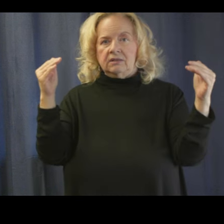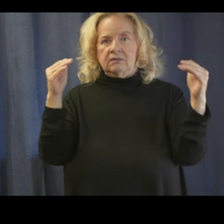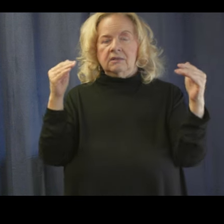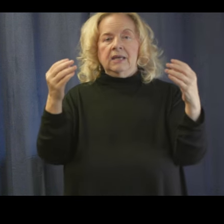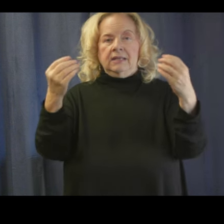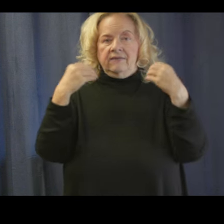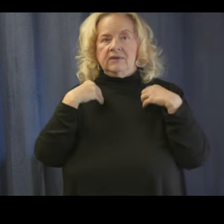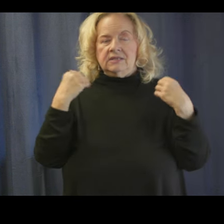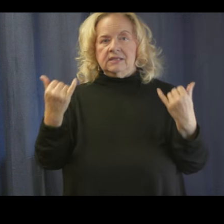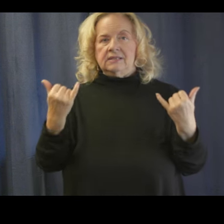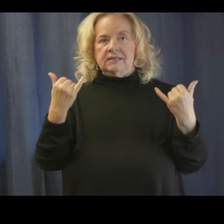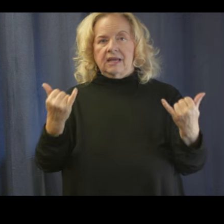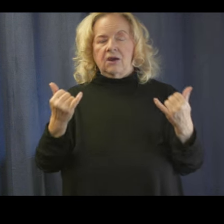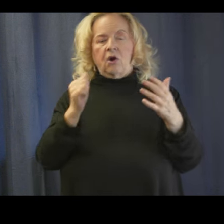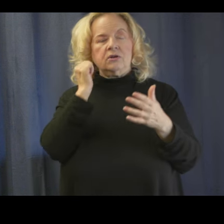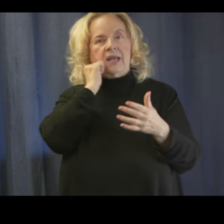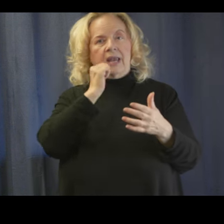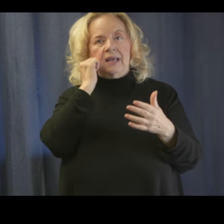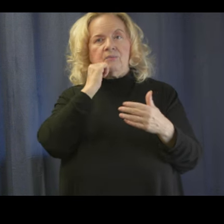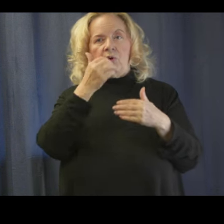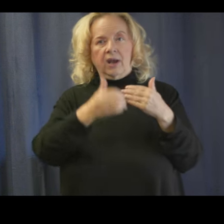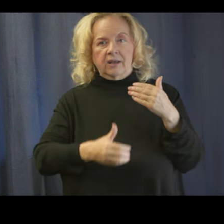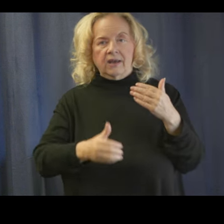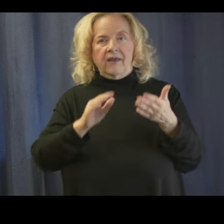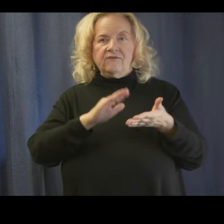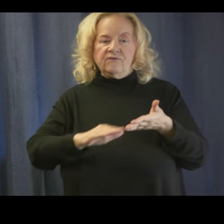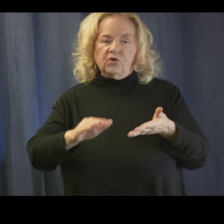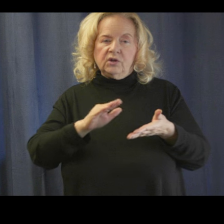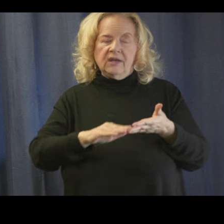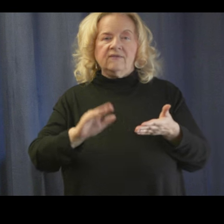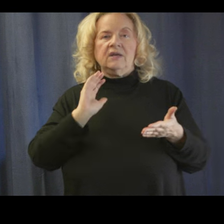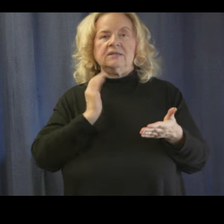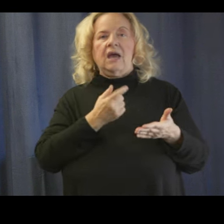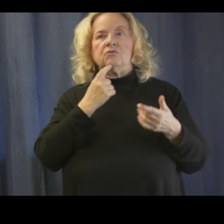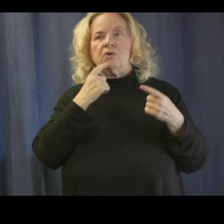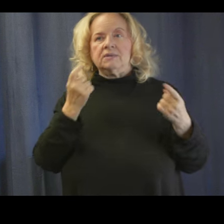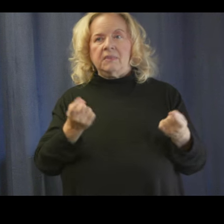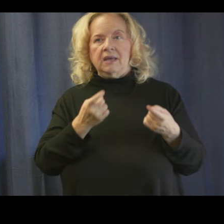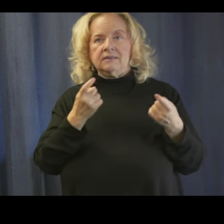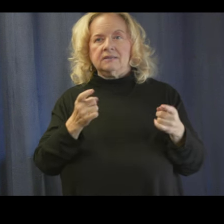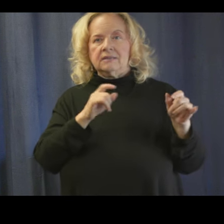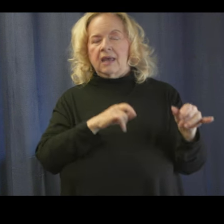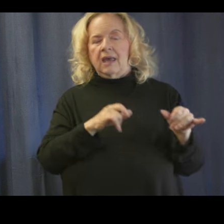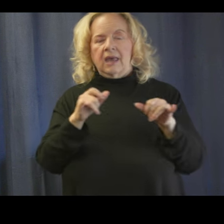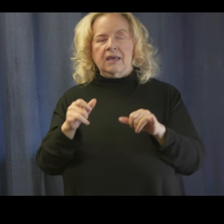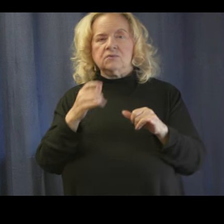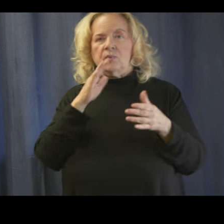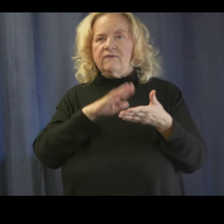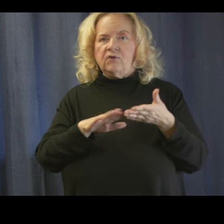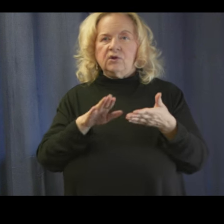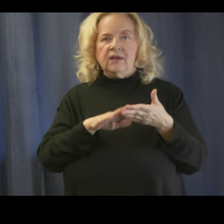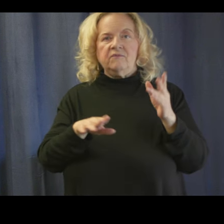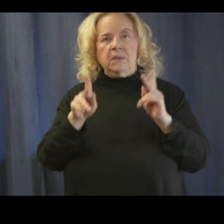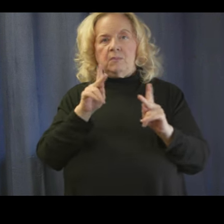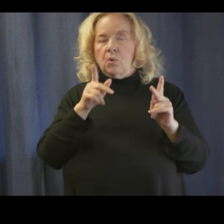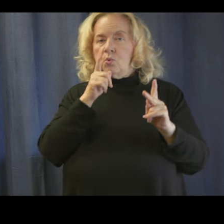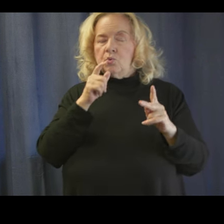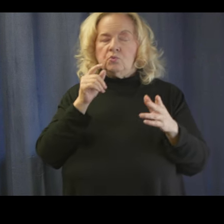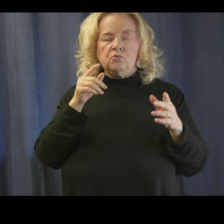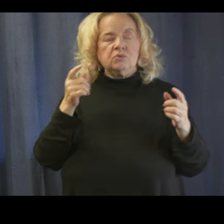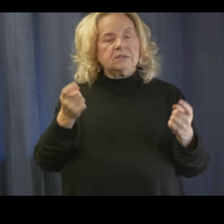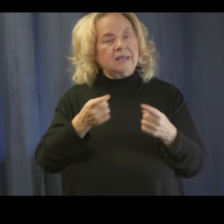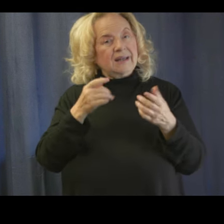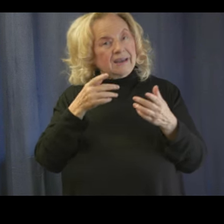earth as it is in heaven. Give us this day our daily bread. And forgive us our trespasses, as